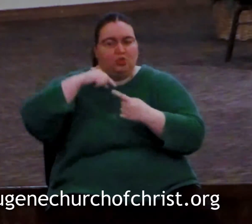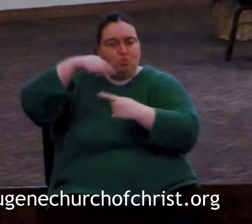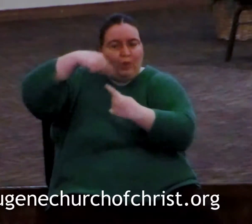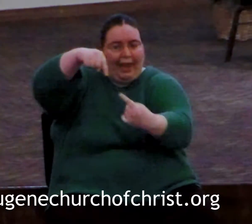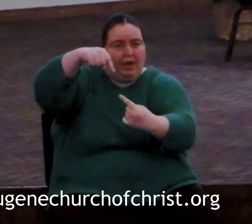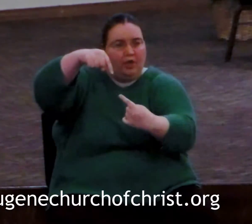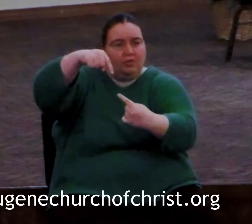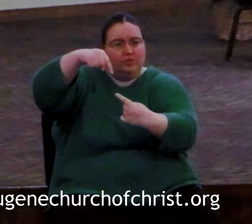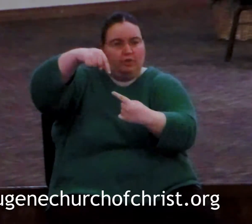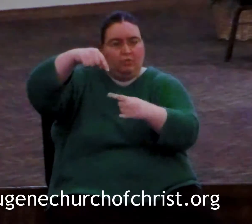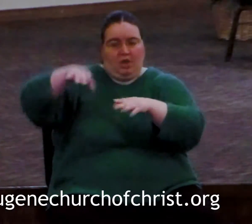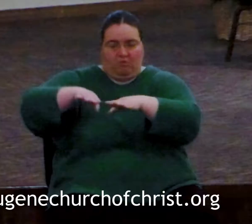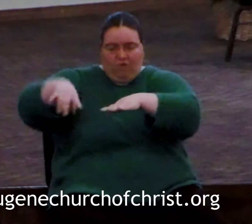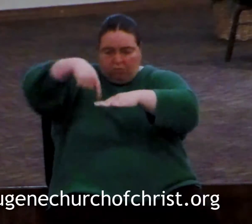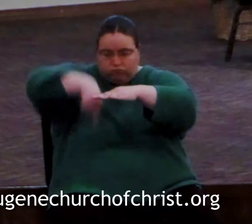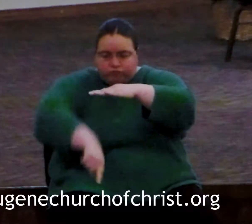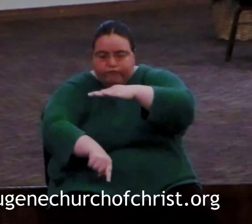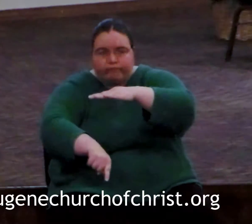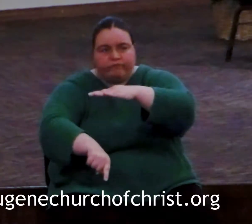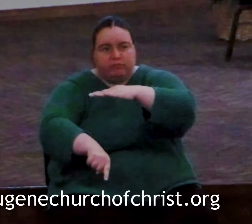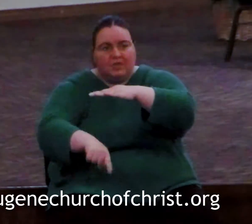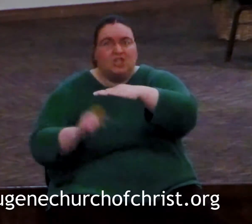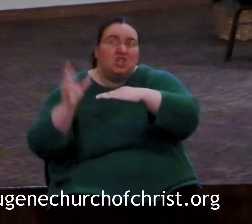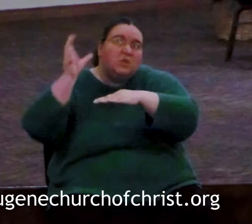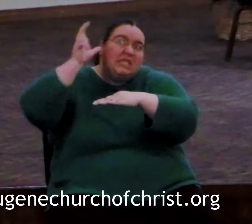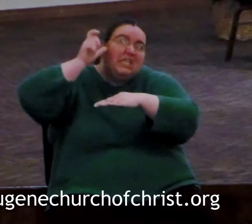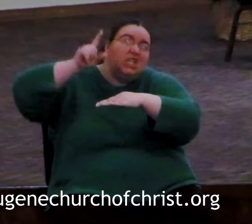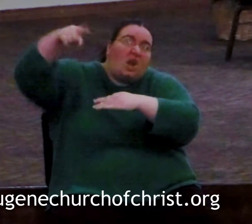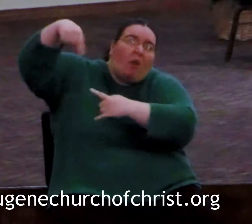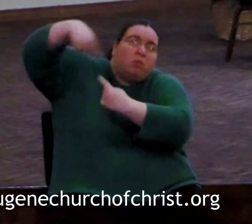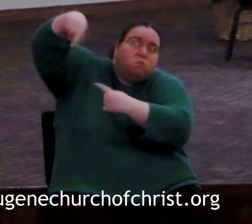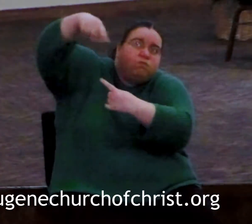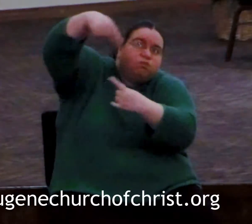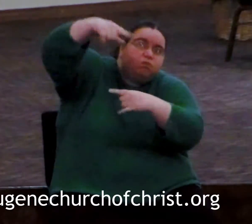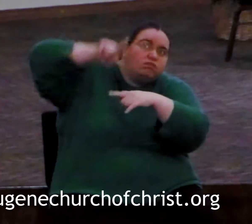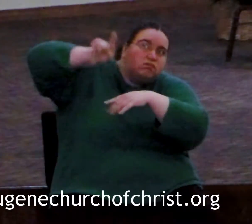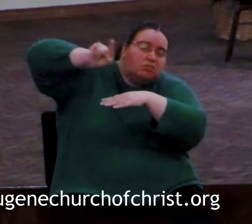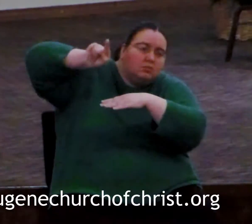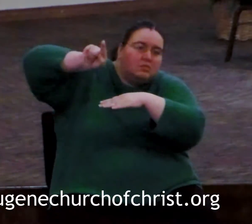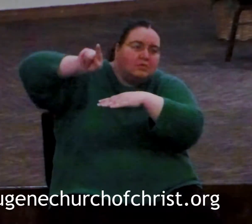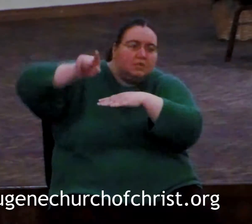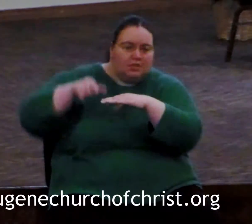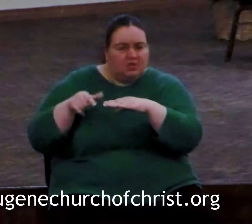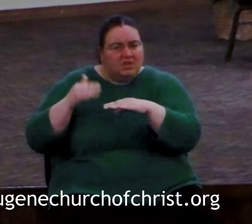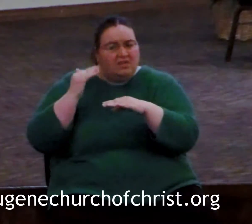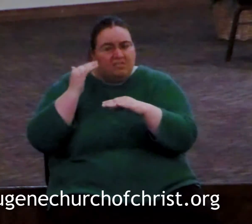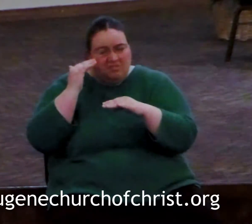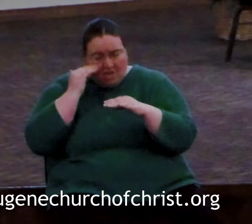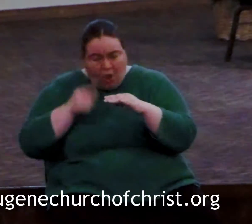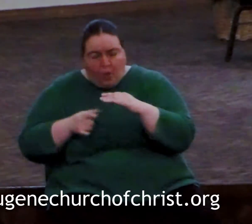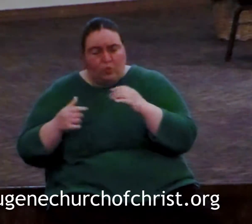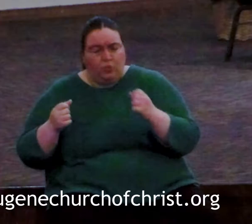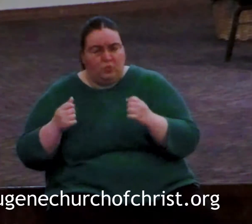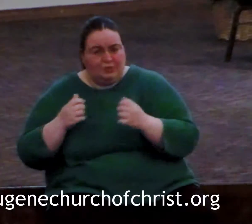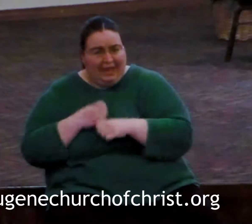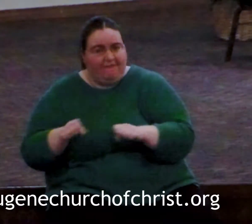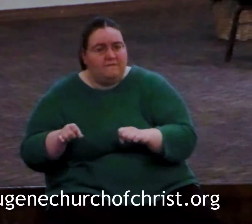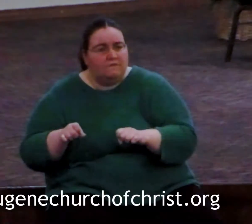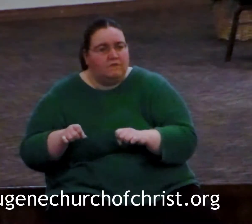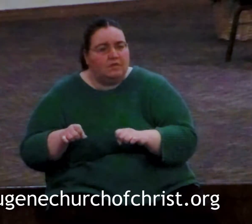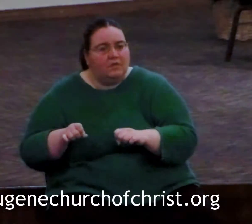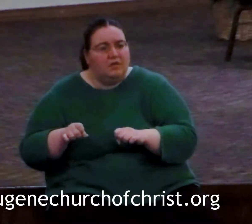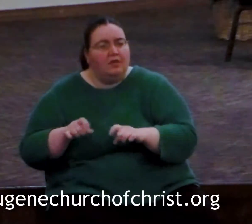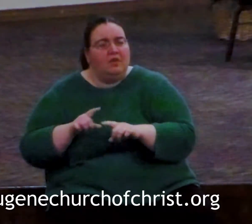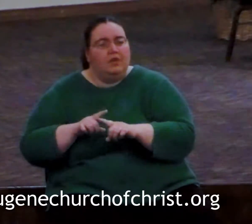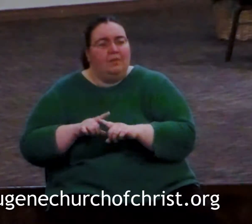and you hear all those sounds going on above you, there's still this fear, and yet something within you should know,